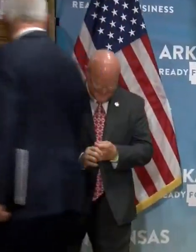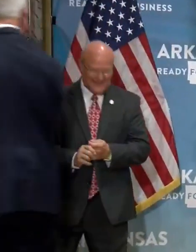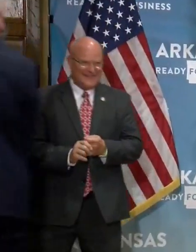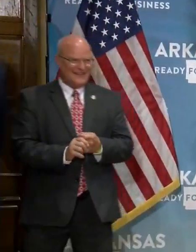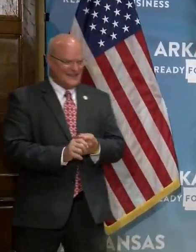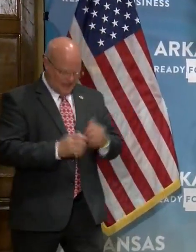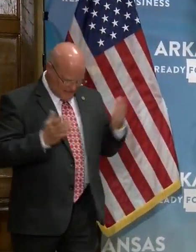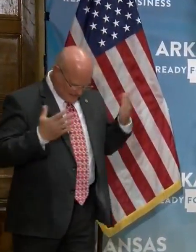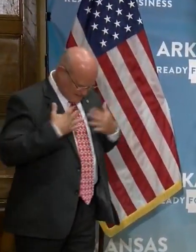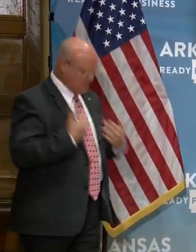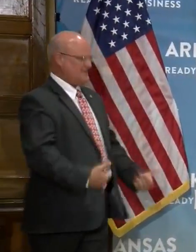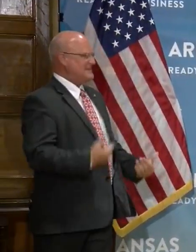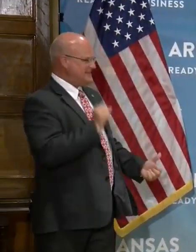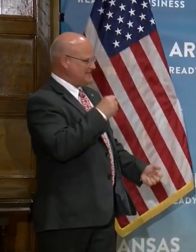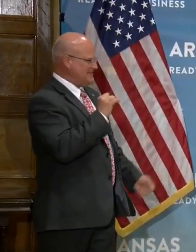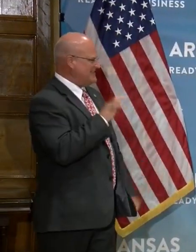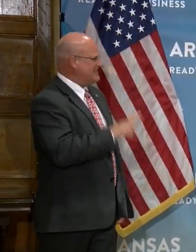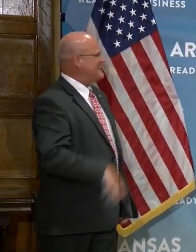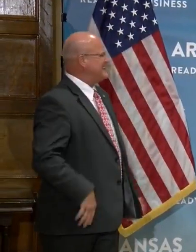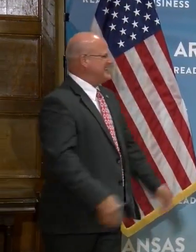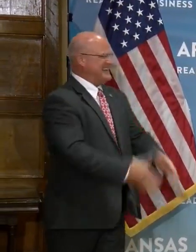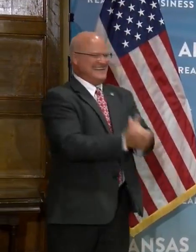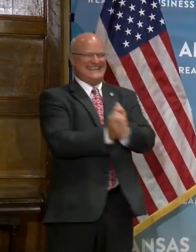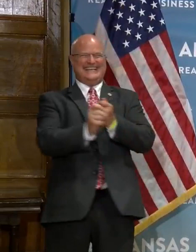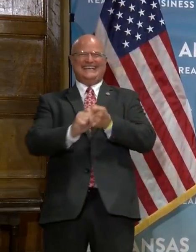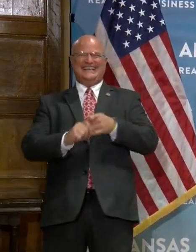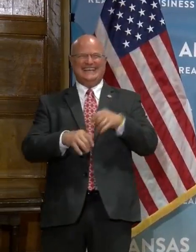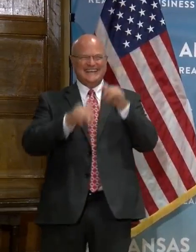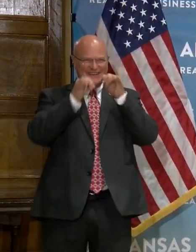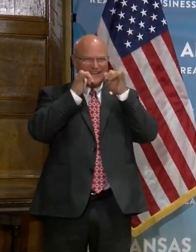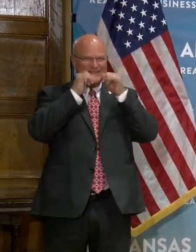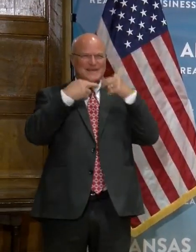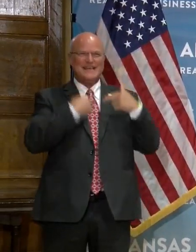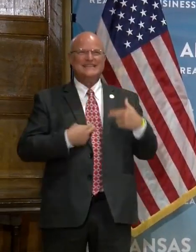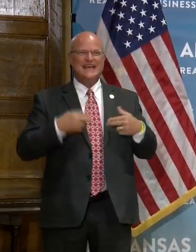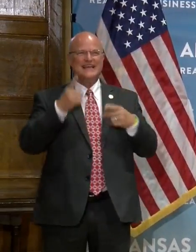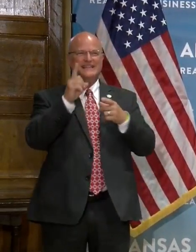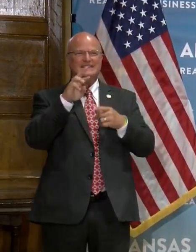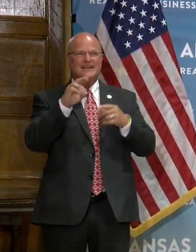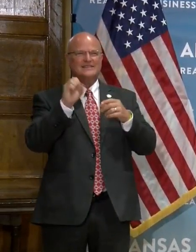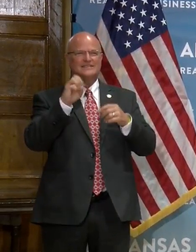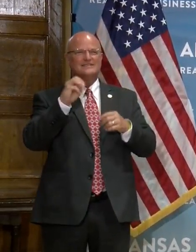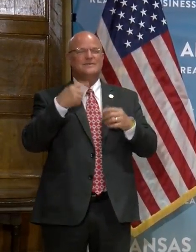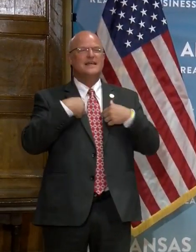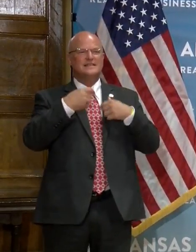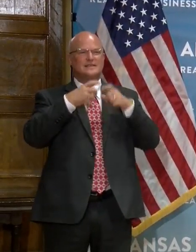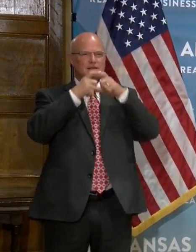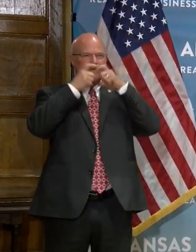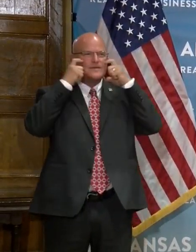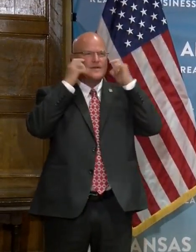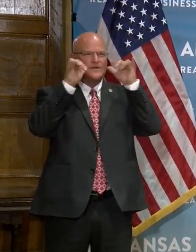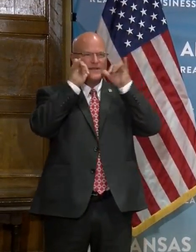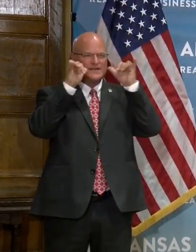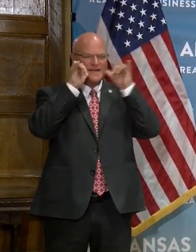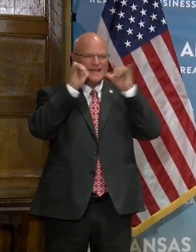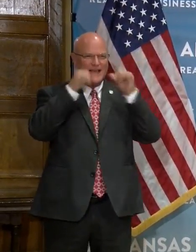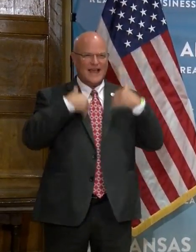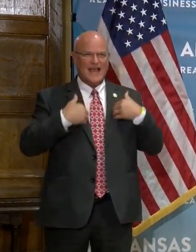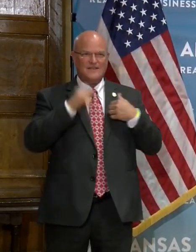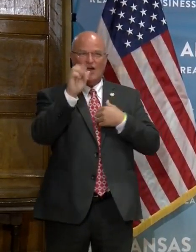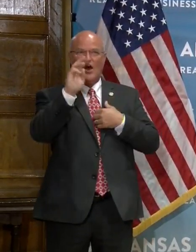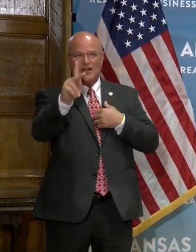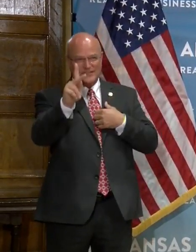Eddie, you got your Razorback tie on? Yes, sir. And Dr. Smith has his Razorback mask on. I have